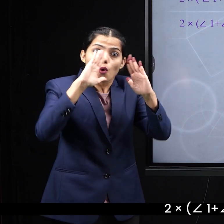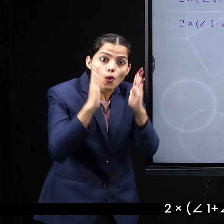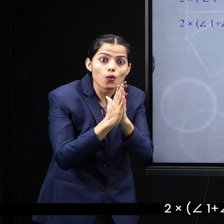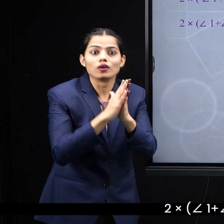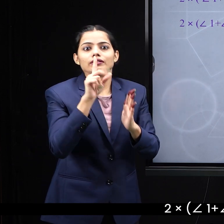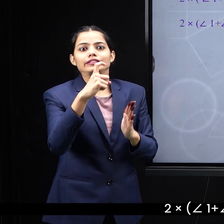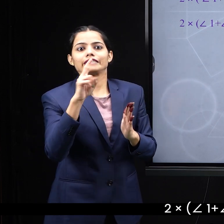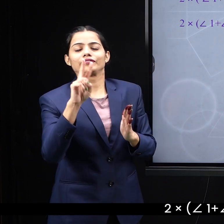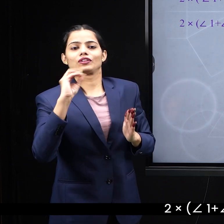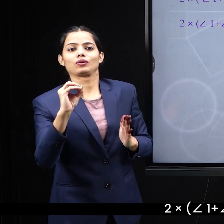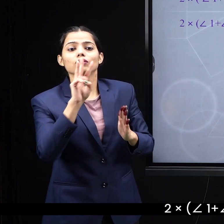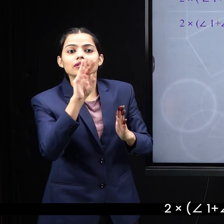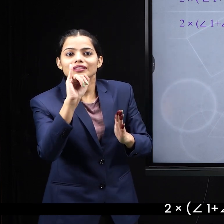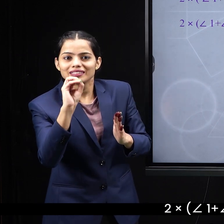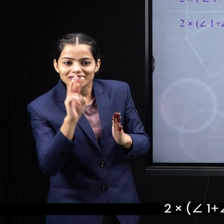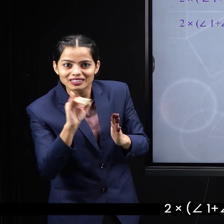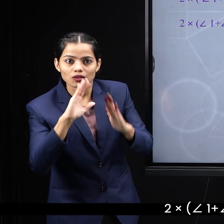to 720 degree.